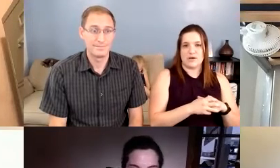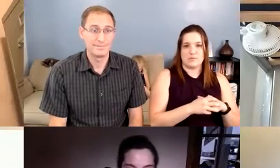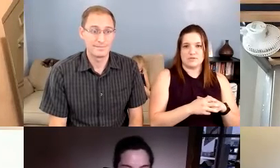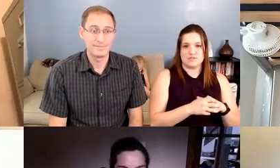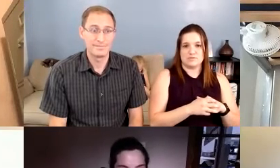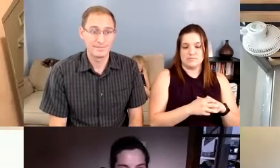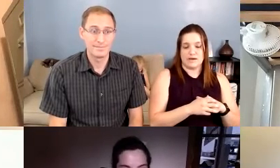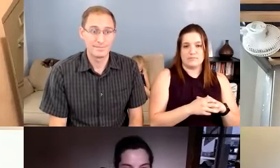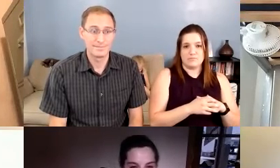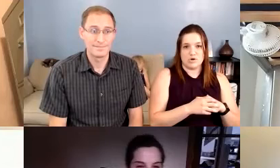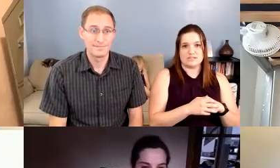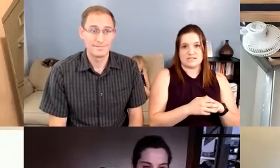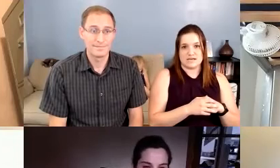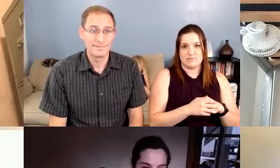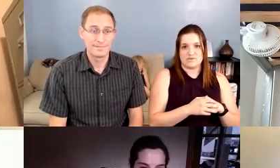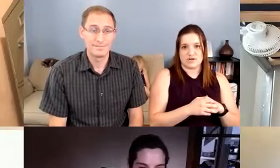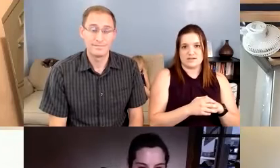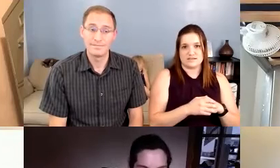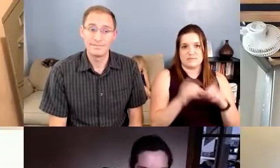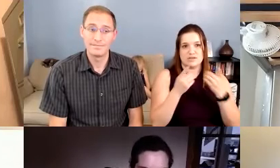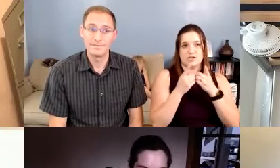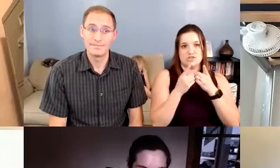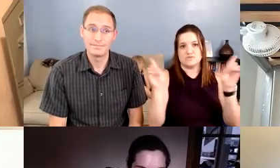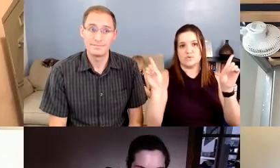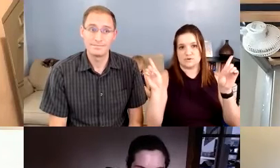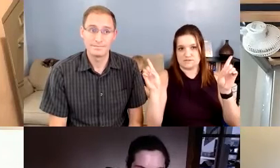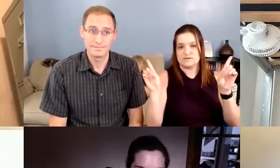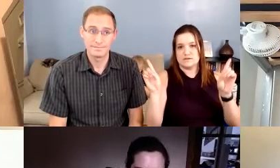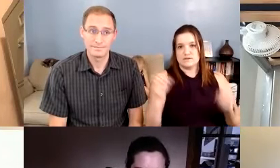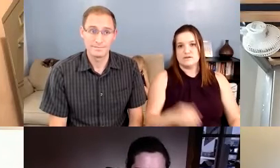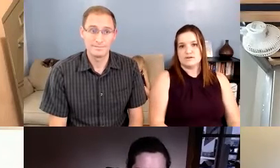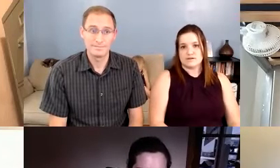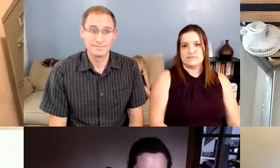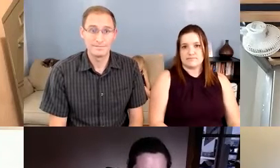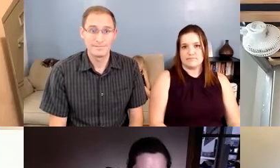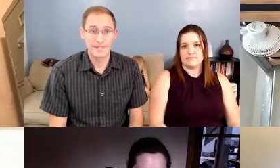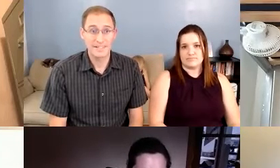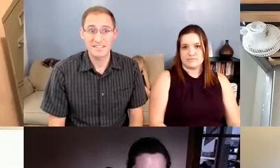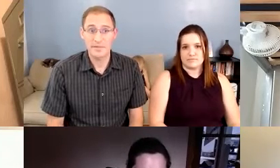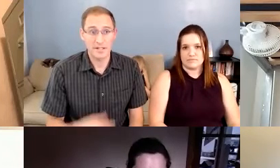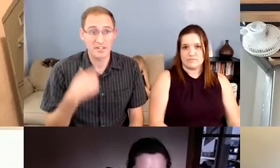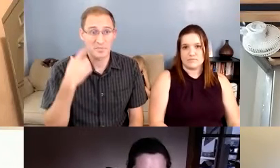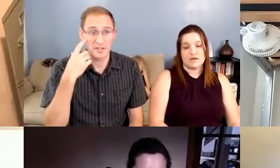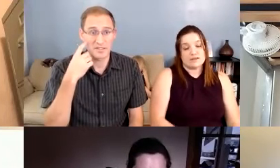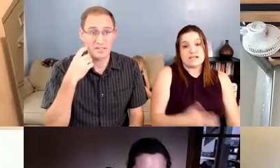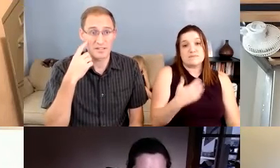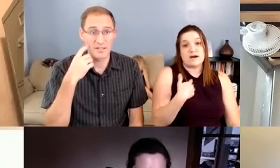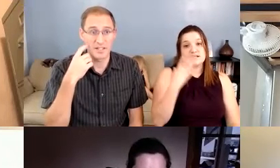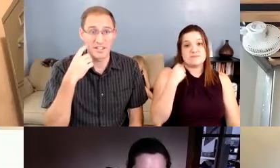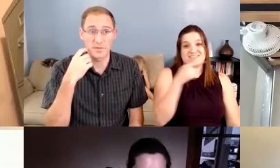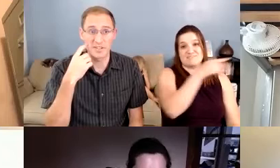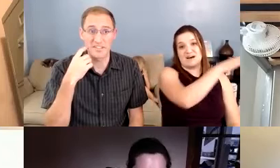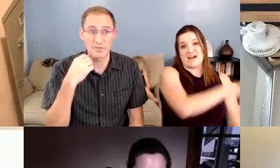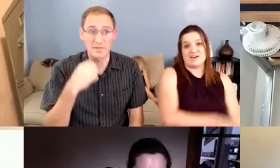common one too. But most of the time, if you're talking to somebody, they're going to do divorce. At least that's been our experience. That's been